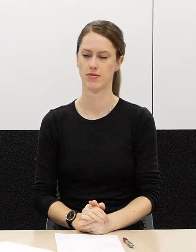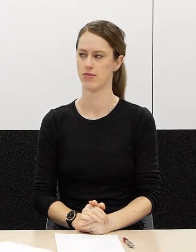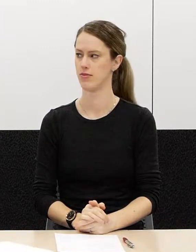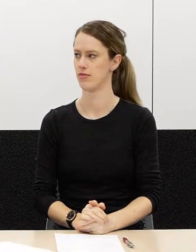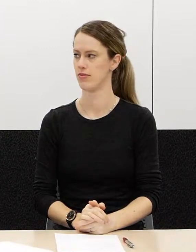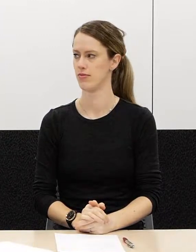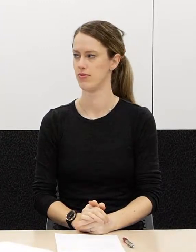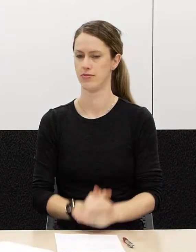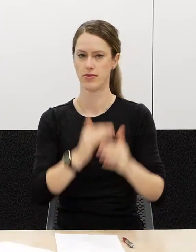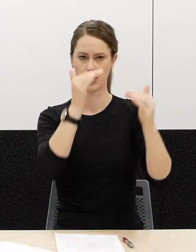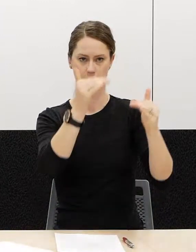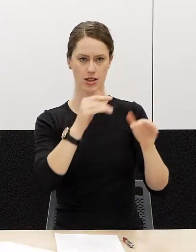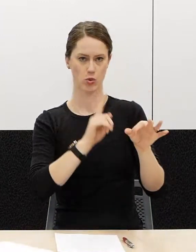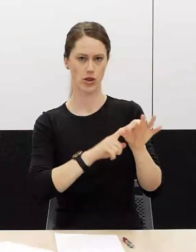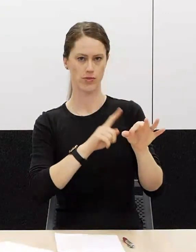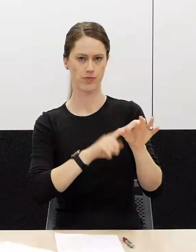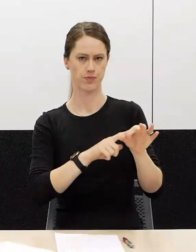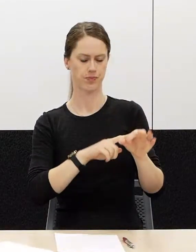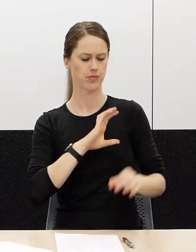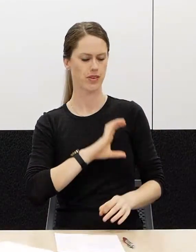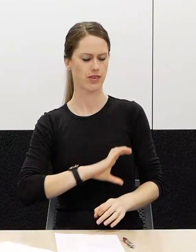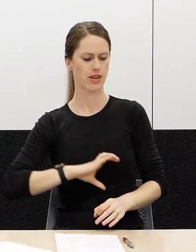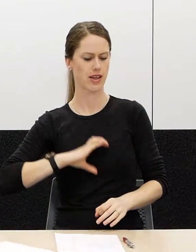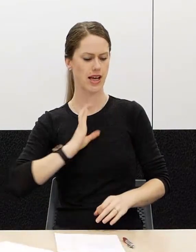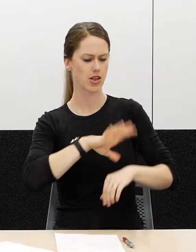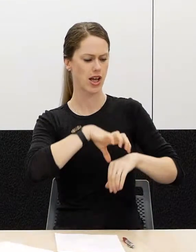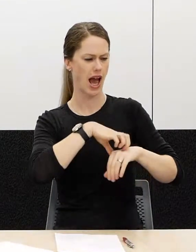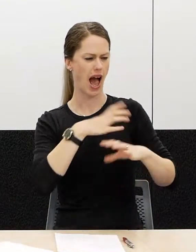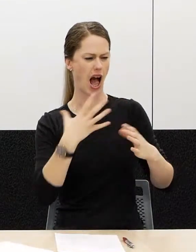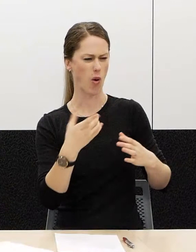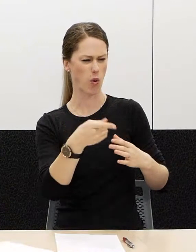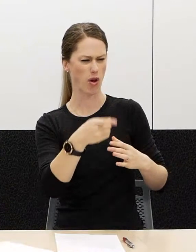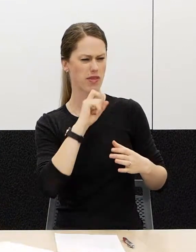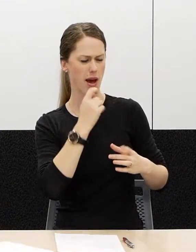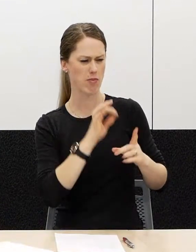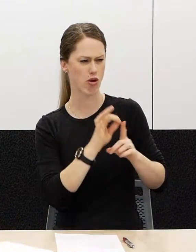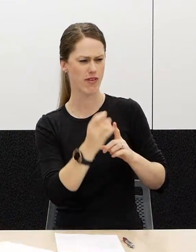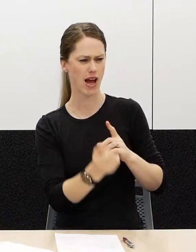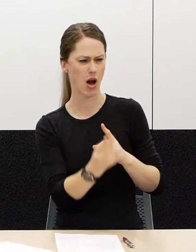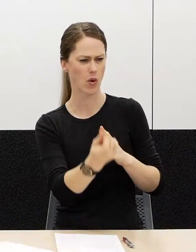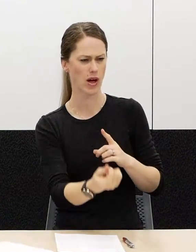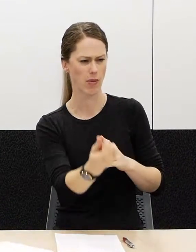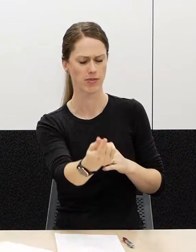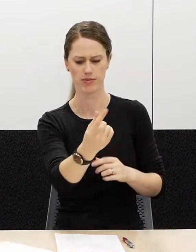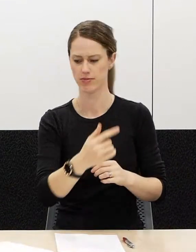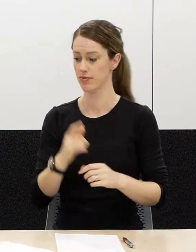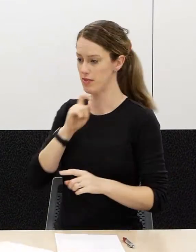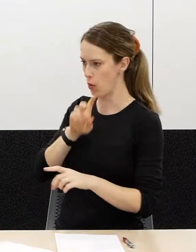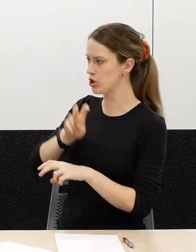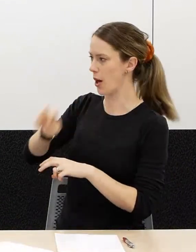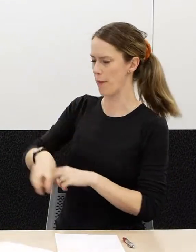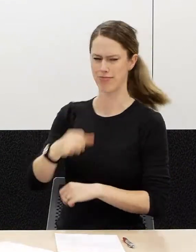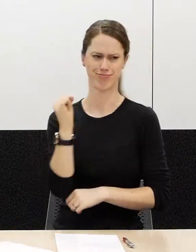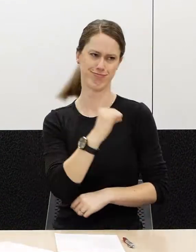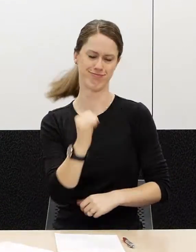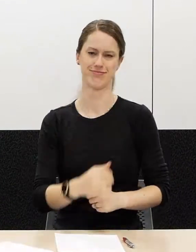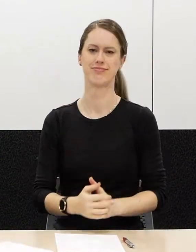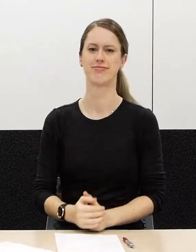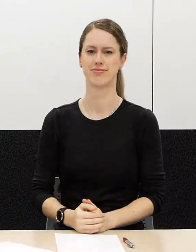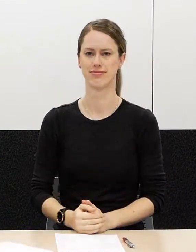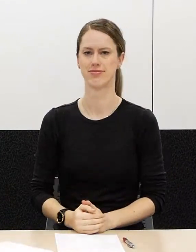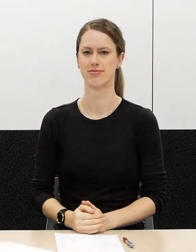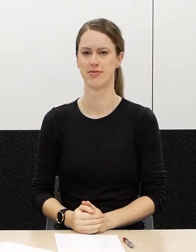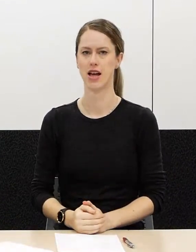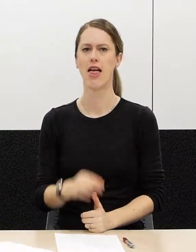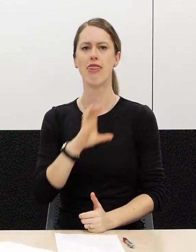The next question that's come up is, how will the Cancer Agency improve outcomes? I'm going to jump in here. You go for it. Yes. So the